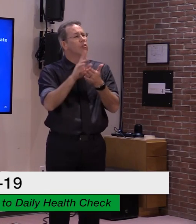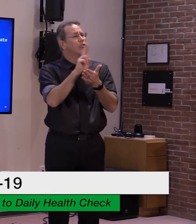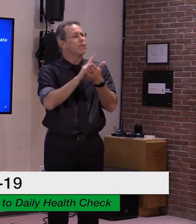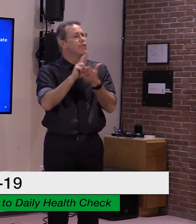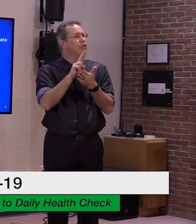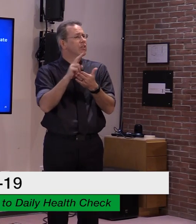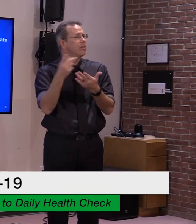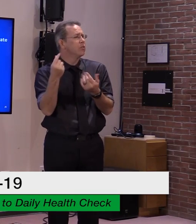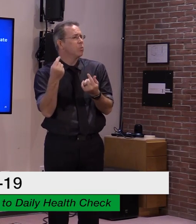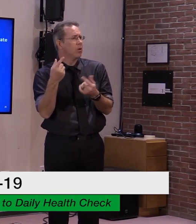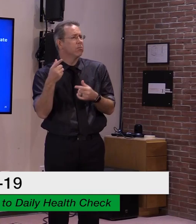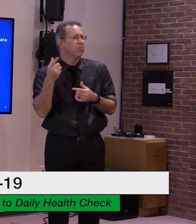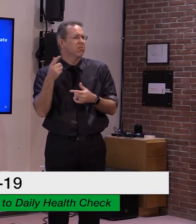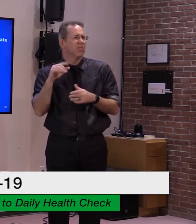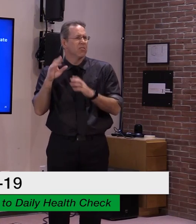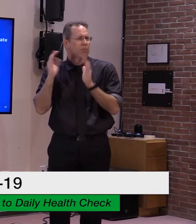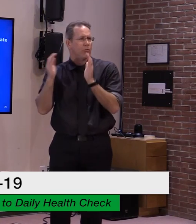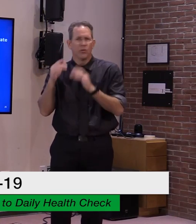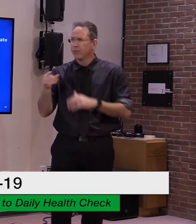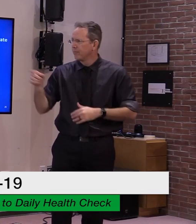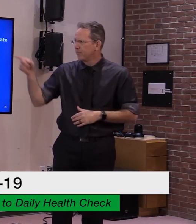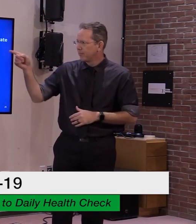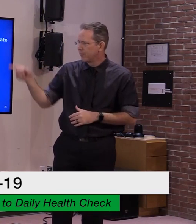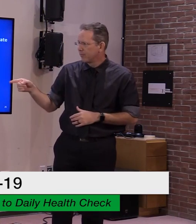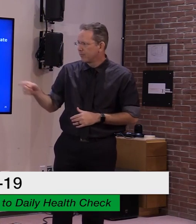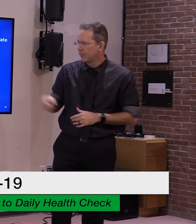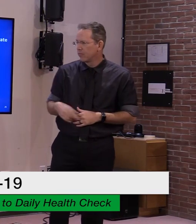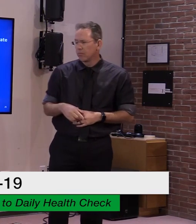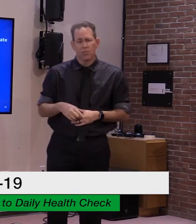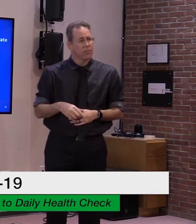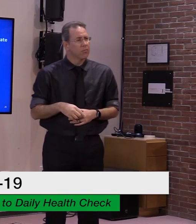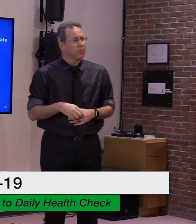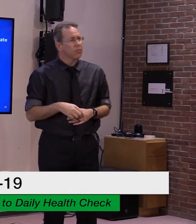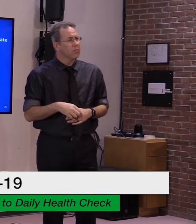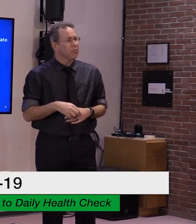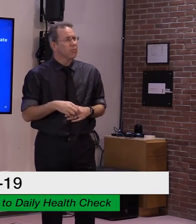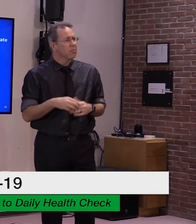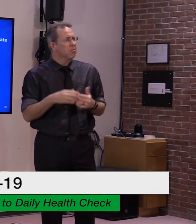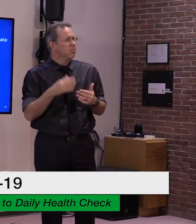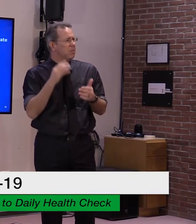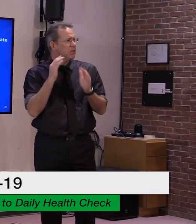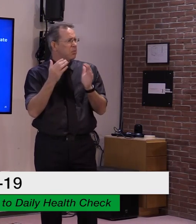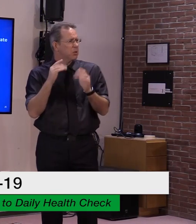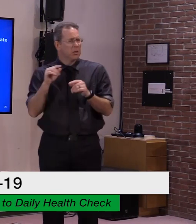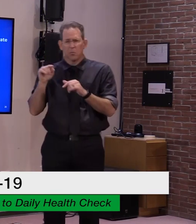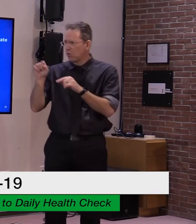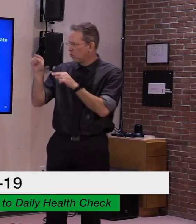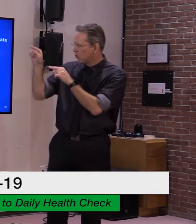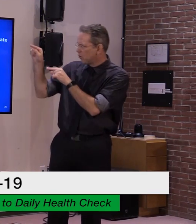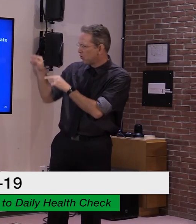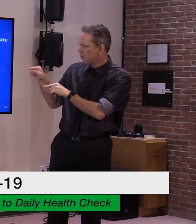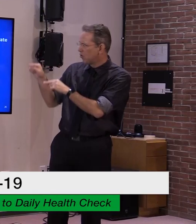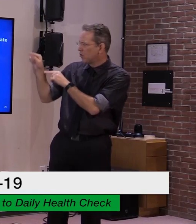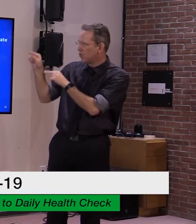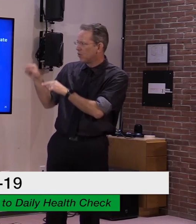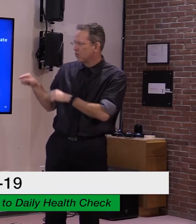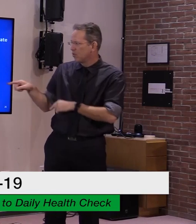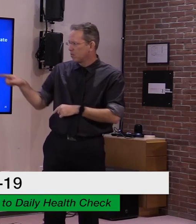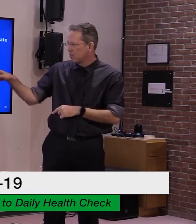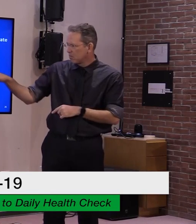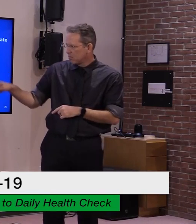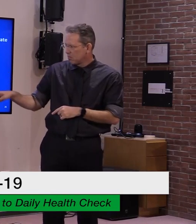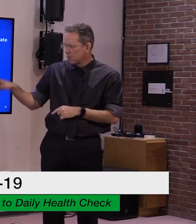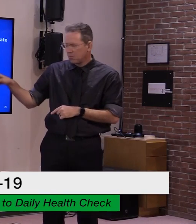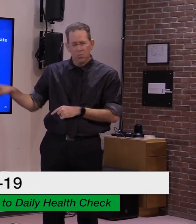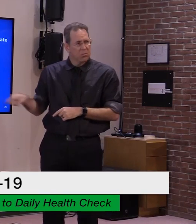cases like maine with 60 and like new hampshire which 122. the trends in college campuses have reflected